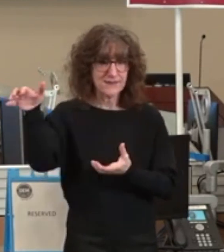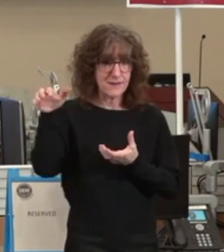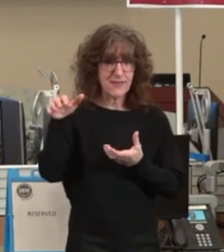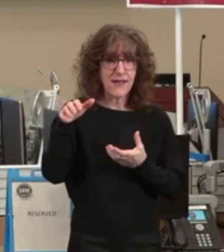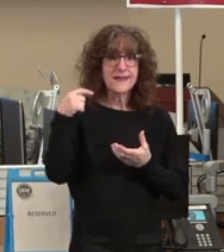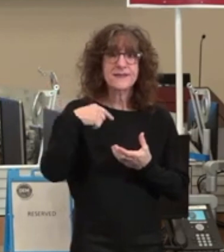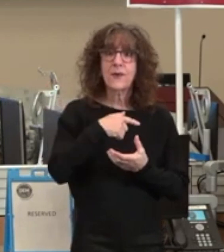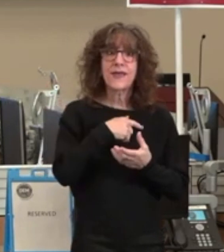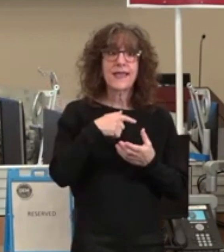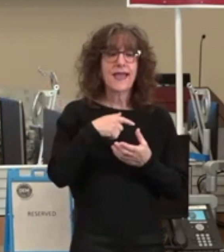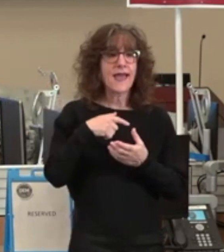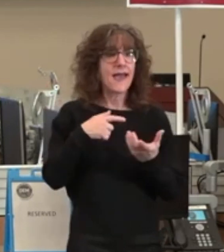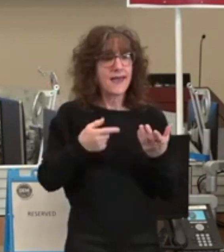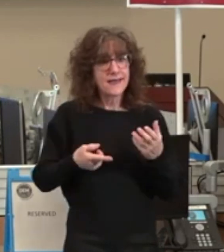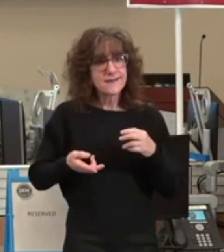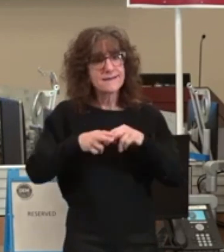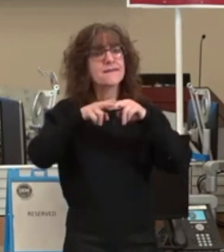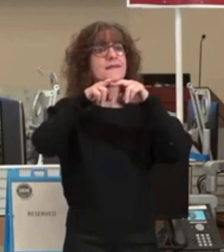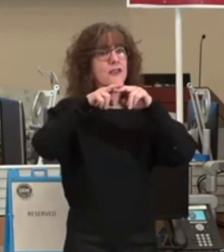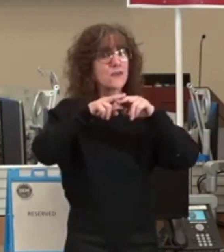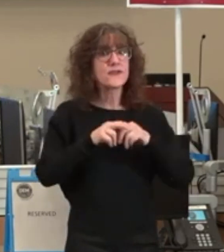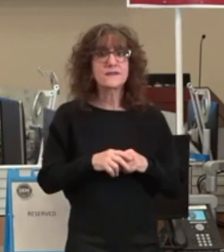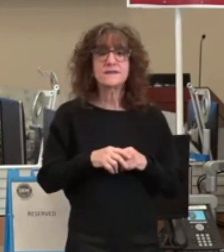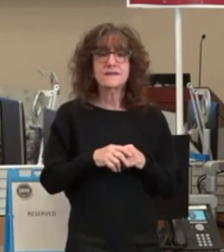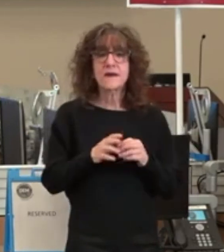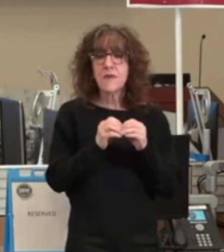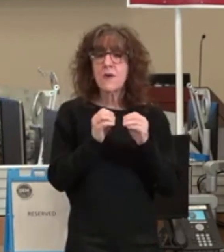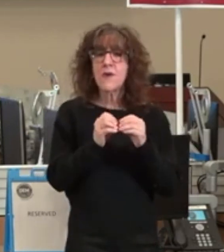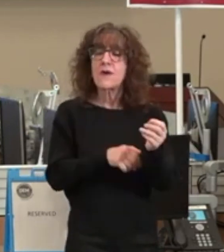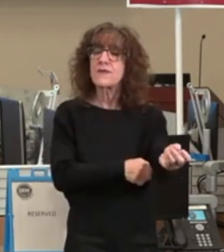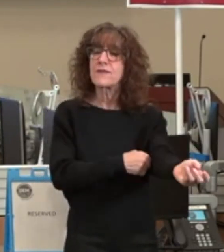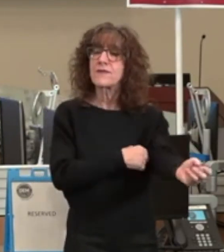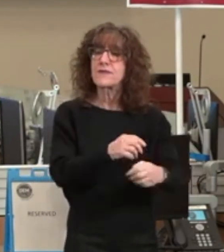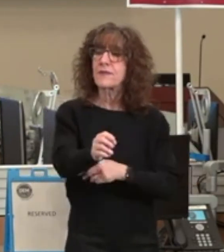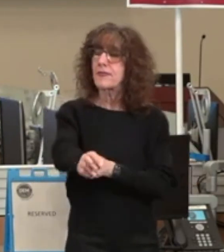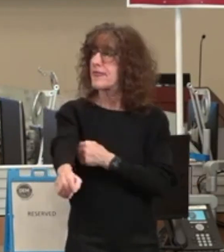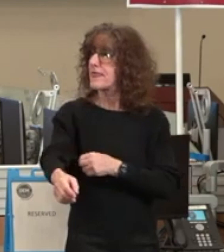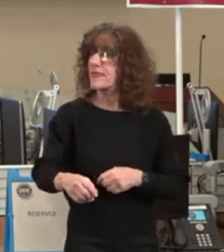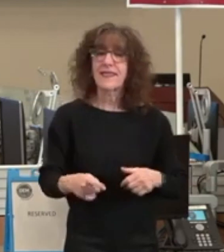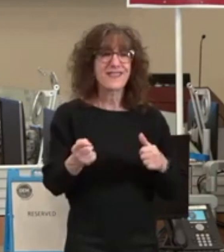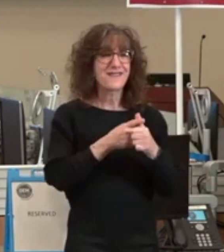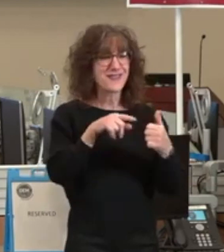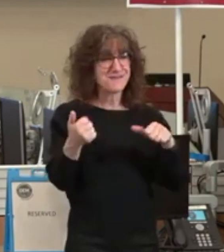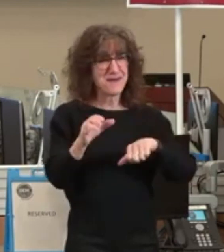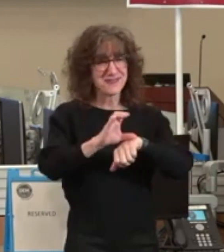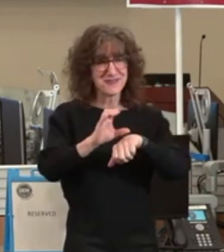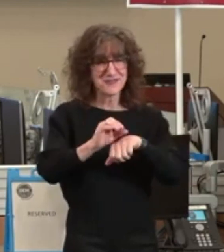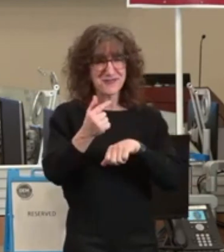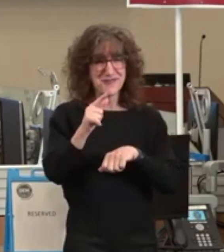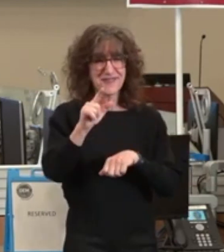can really staff up some of these sites that we have with vaccine, and including the First Baptist Church of